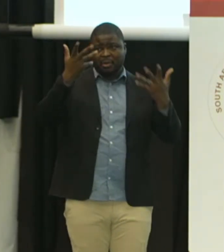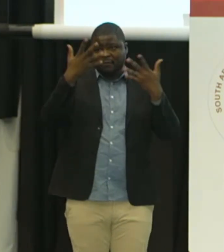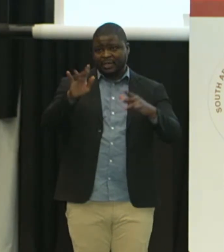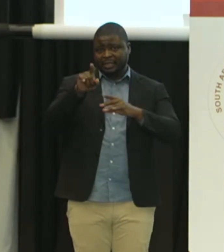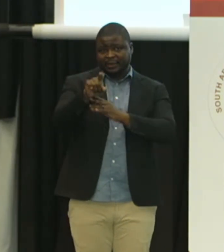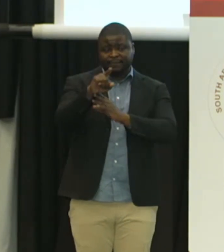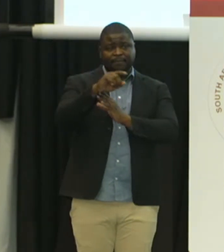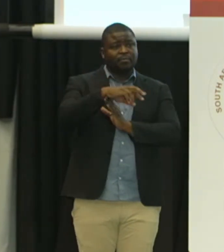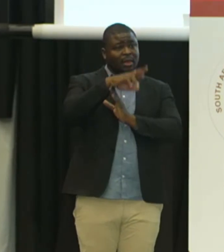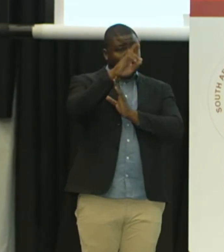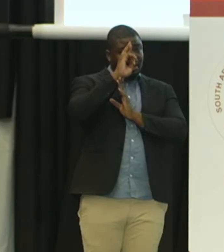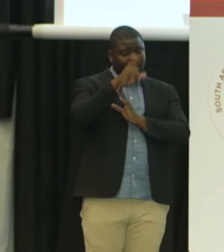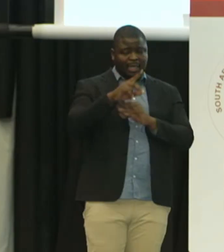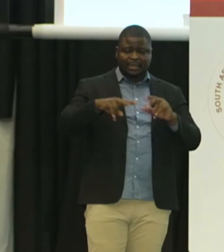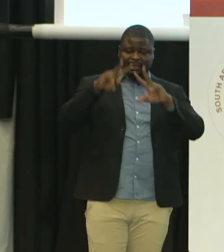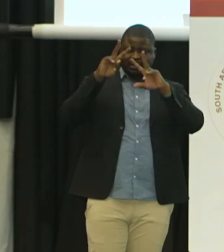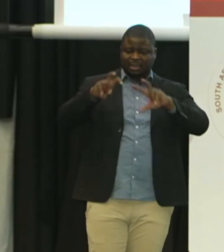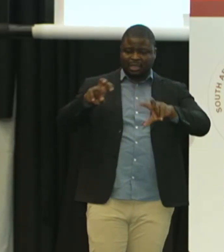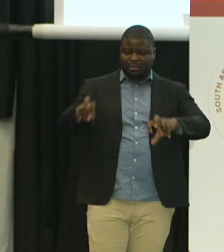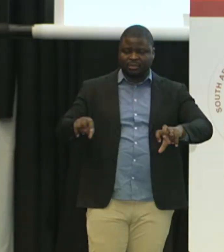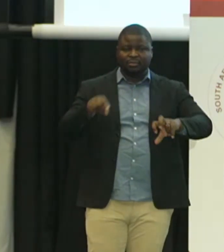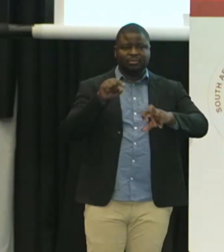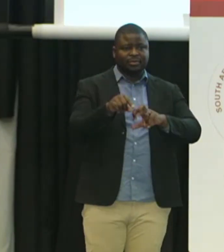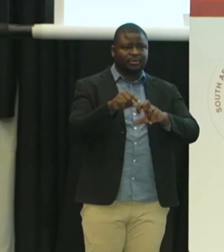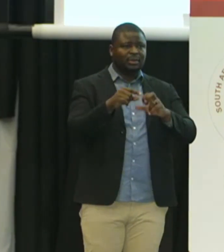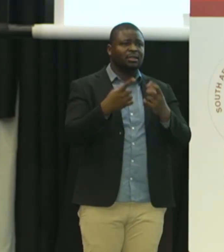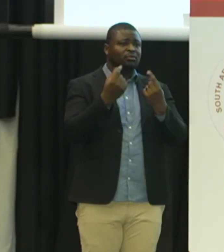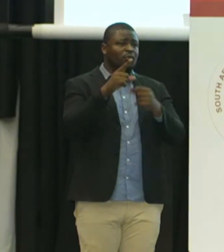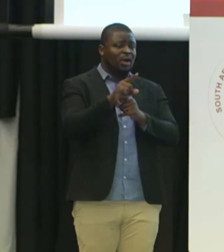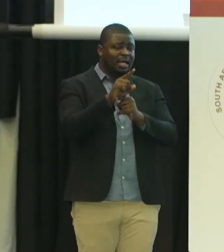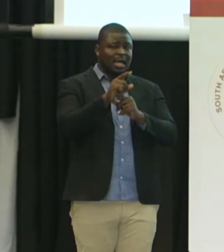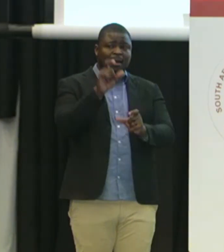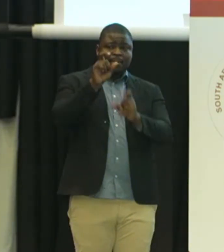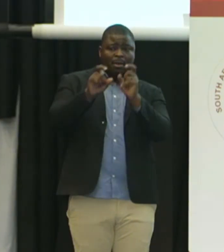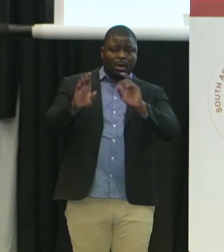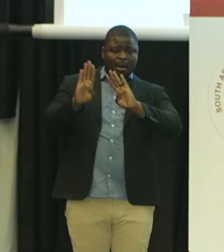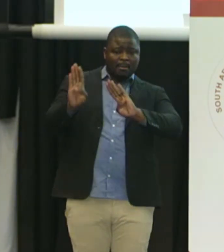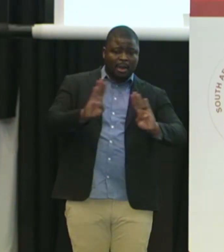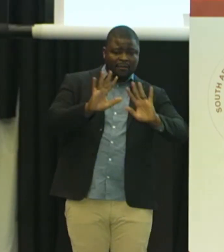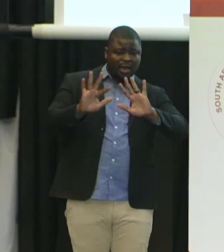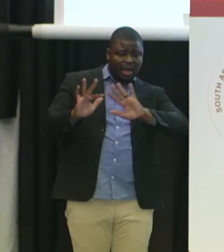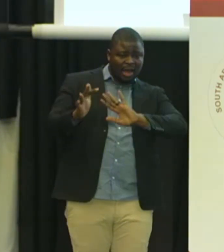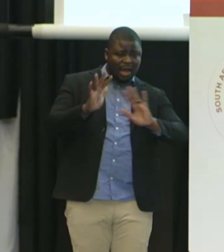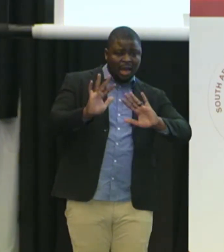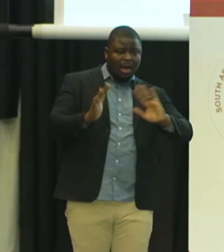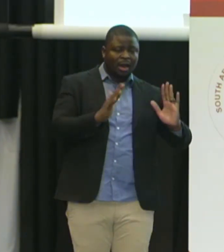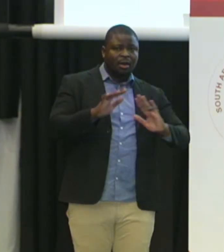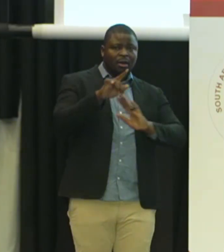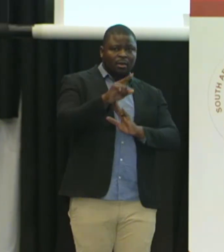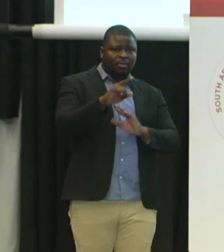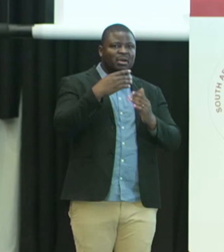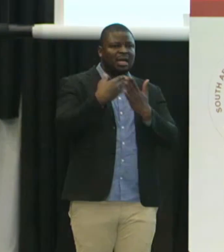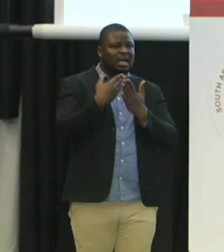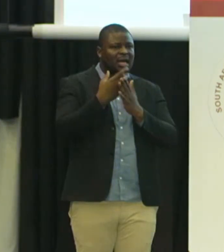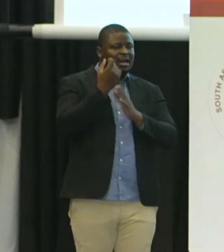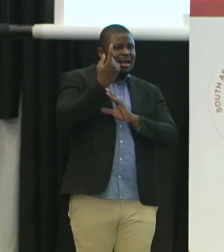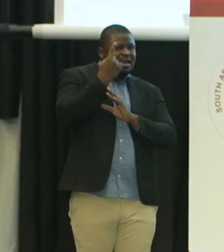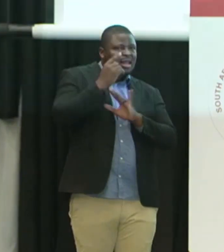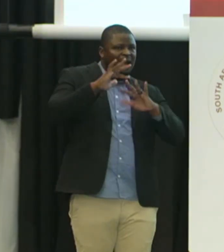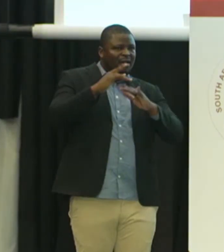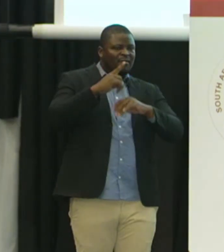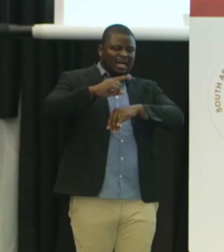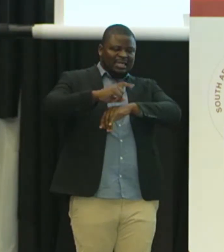surveys that collect biological and behavioral data to understand the epidemiology of diseases and